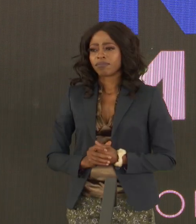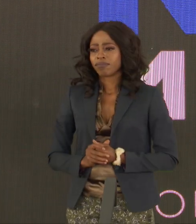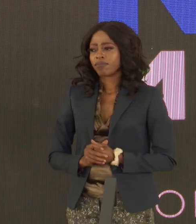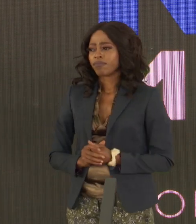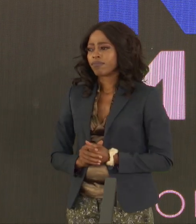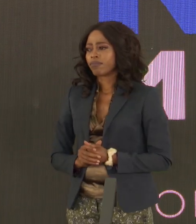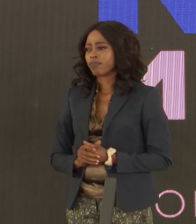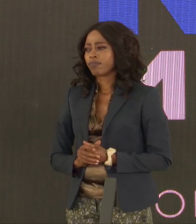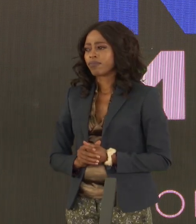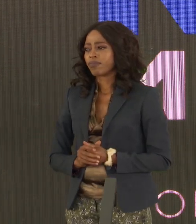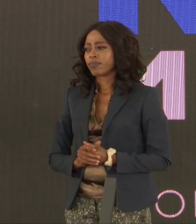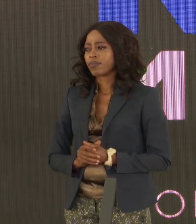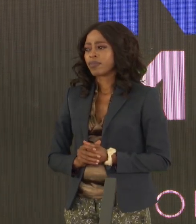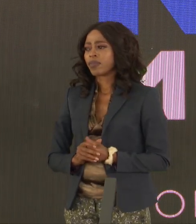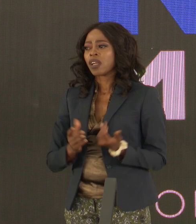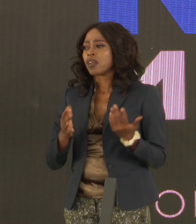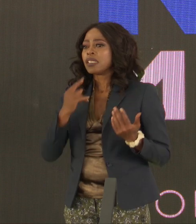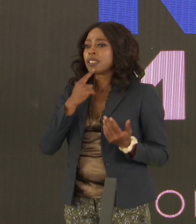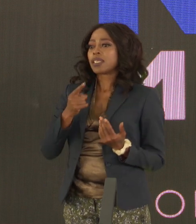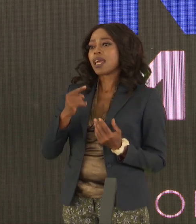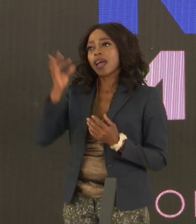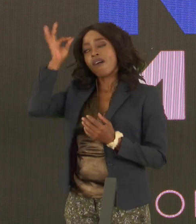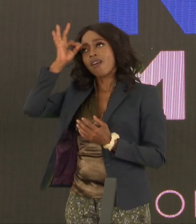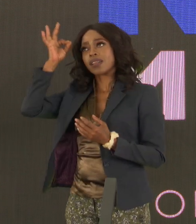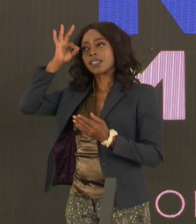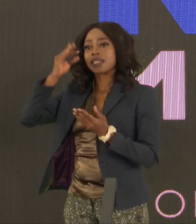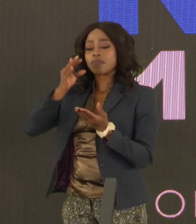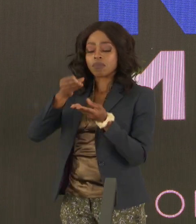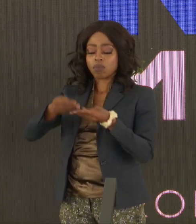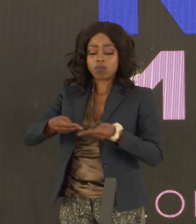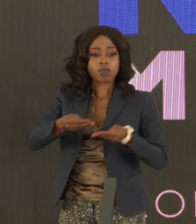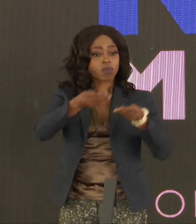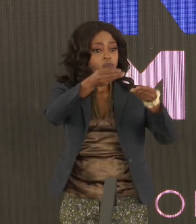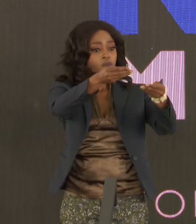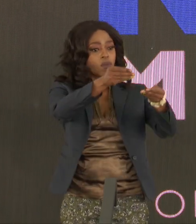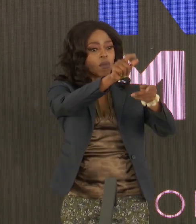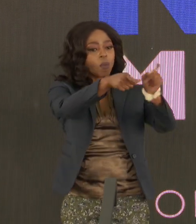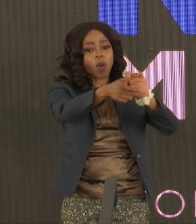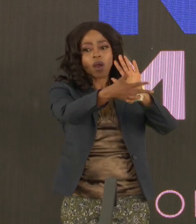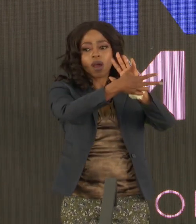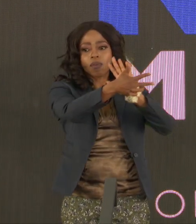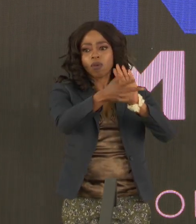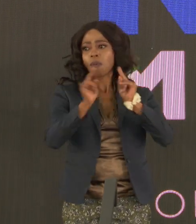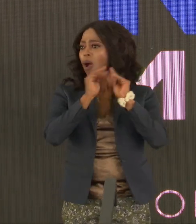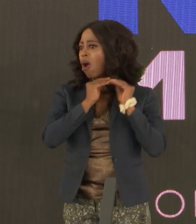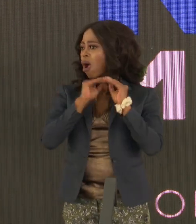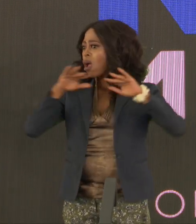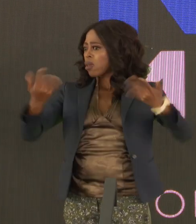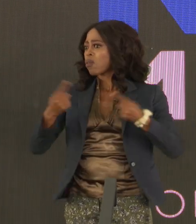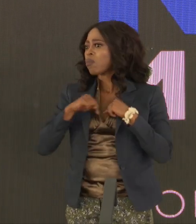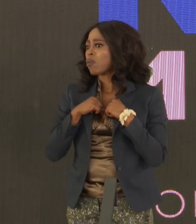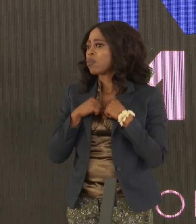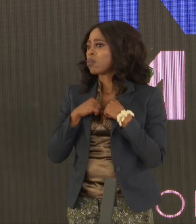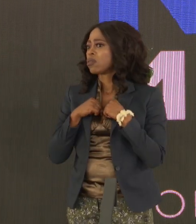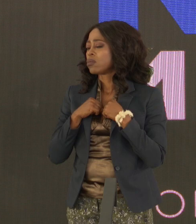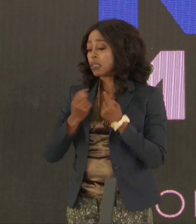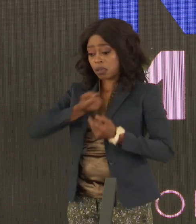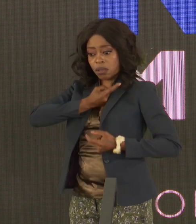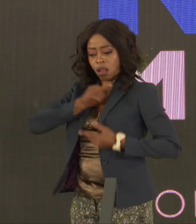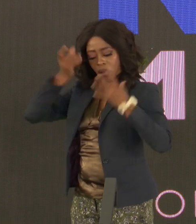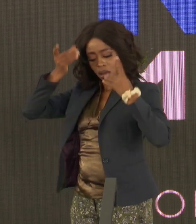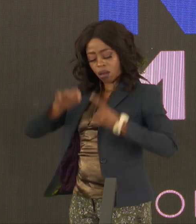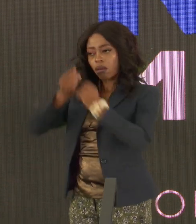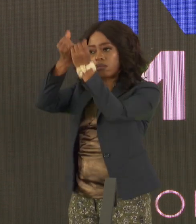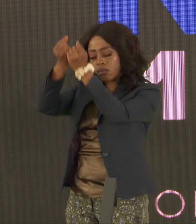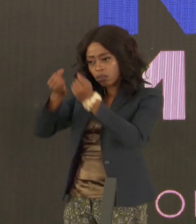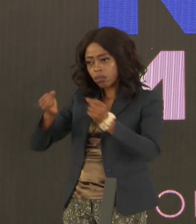Nowhere is it written that we must submit our dreams for approval to people who do not care about us. We must decide to be